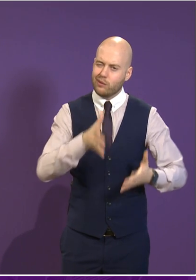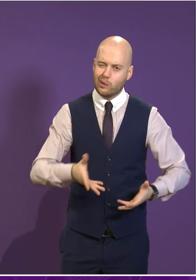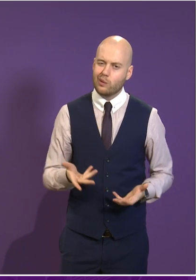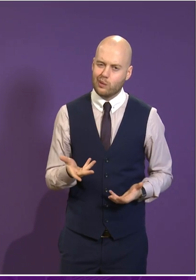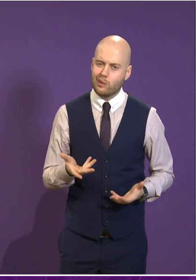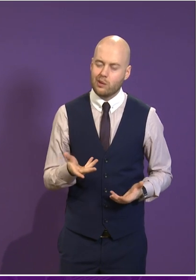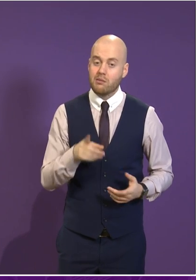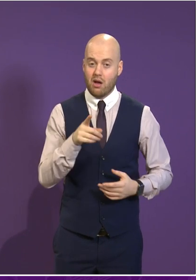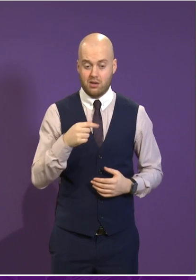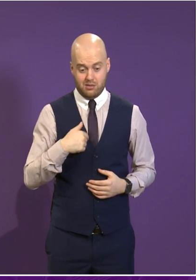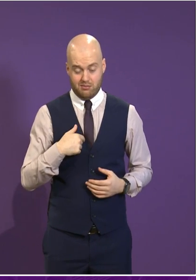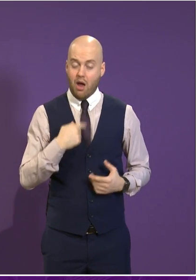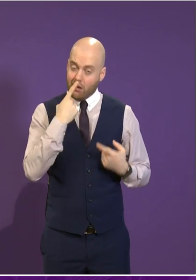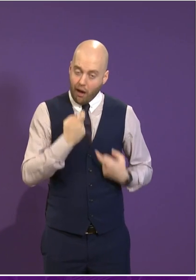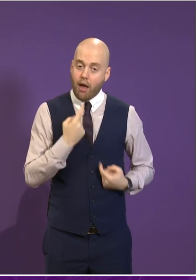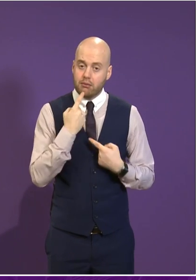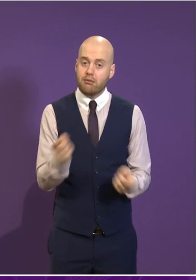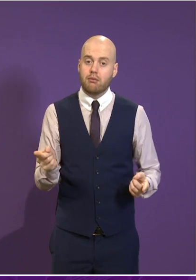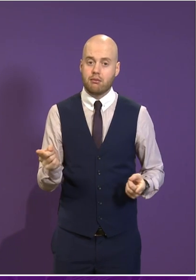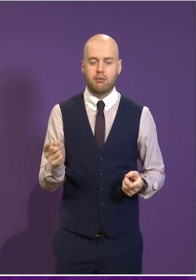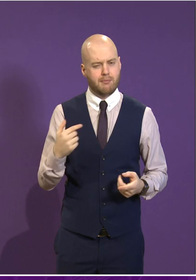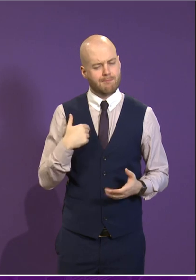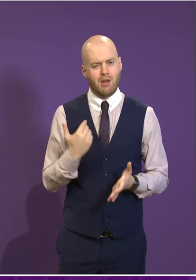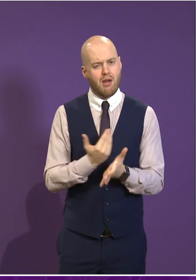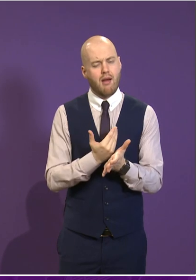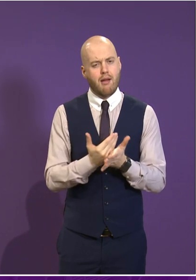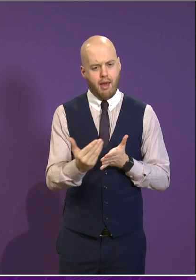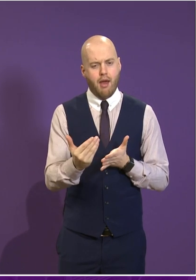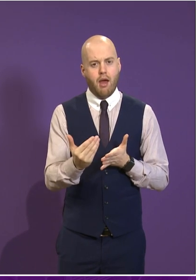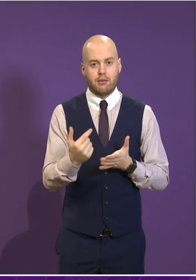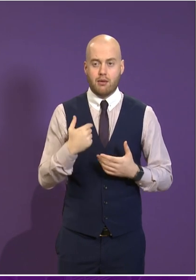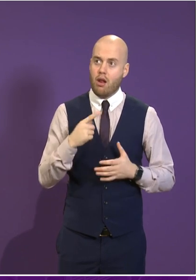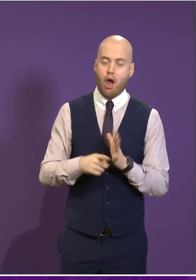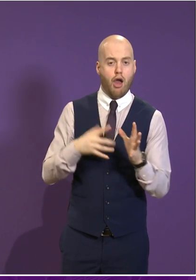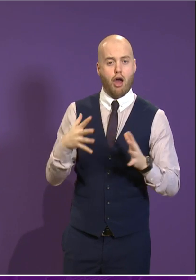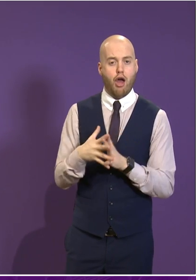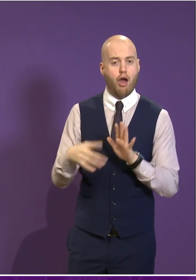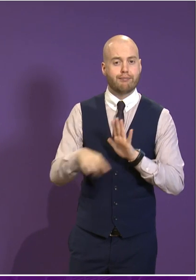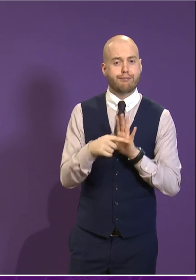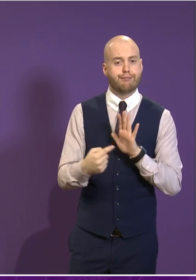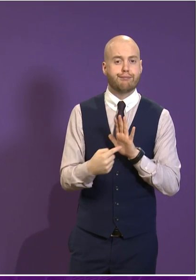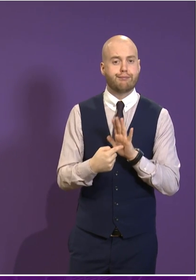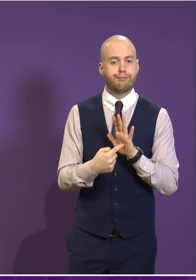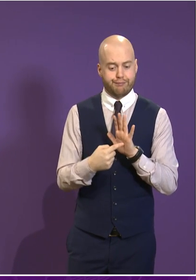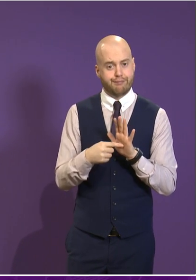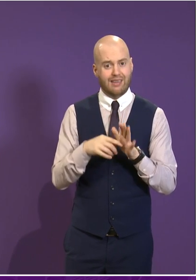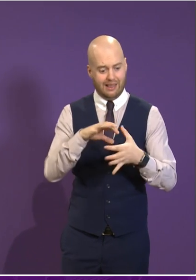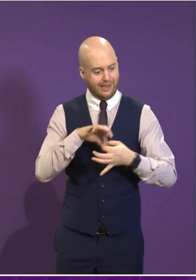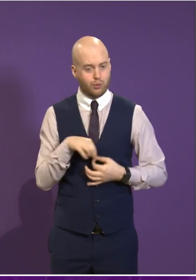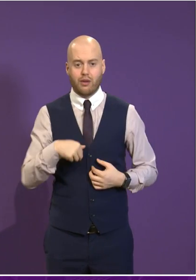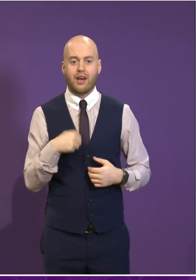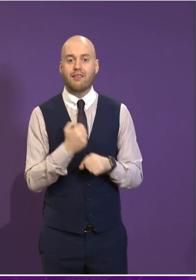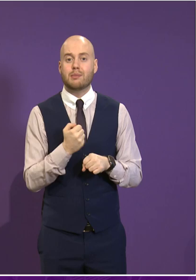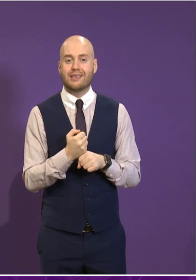the Cabinet Secretary for Equalities, I'm very clear about what the law says. That applies to the government. We are under